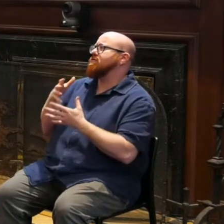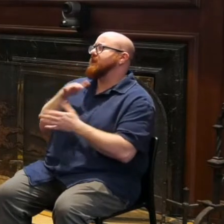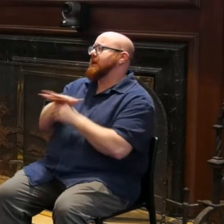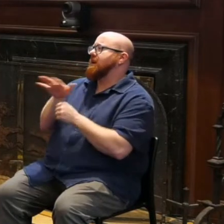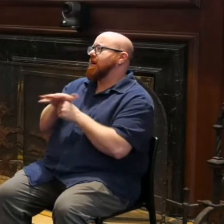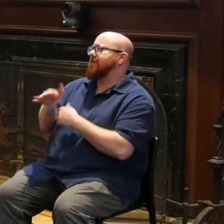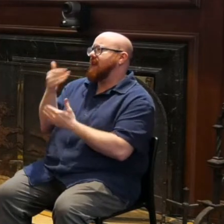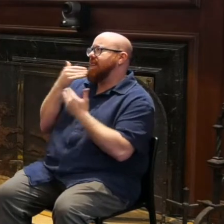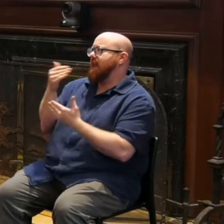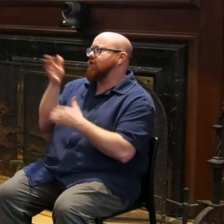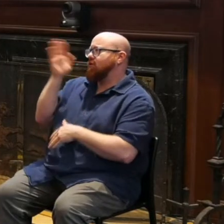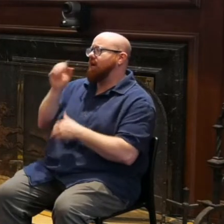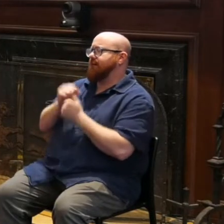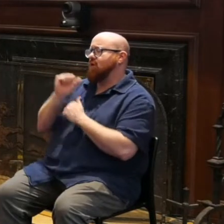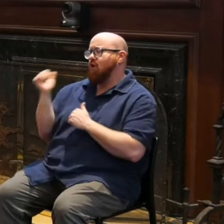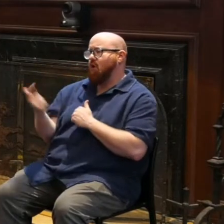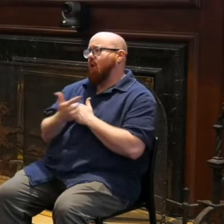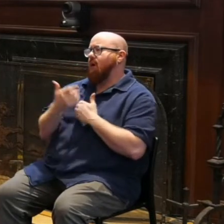stuff."